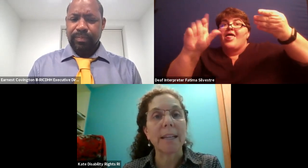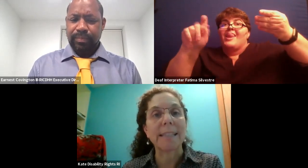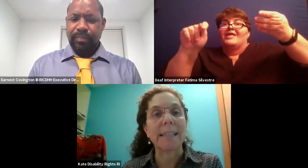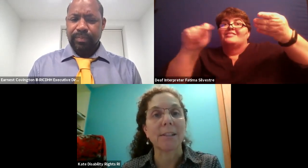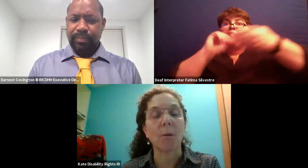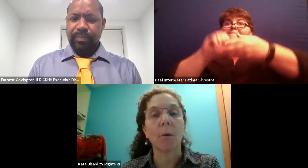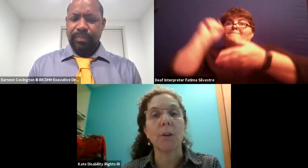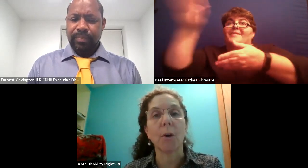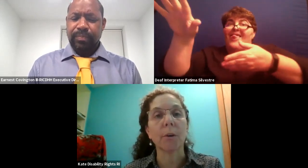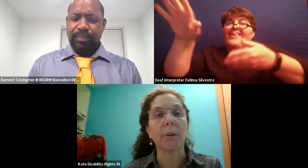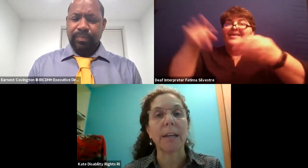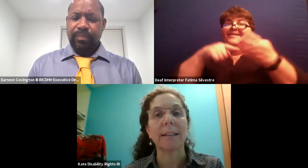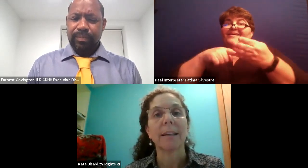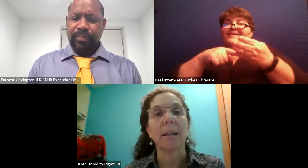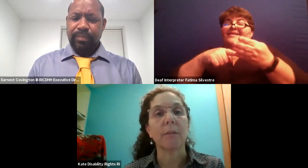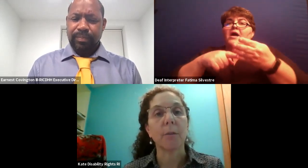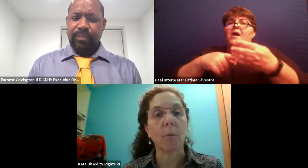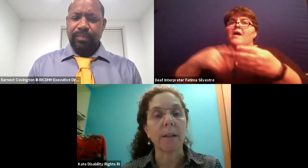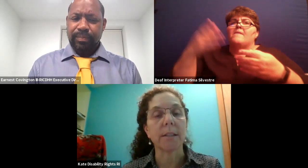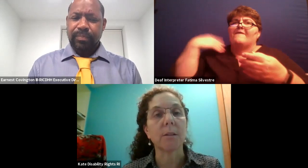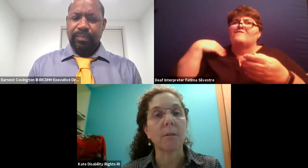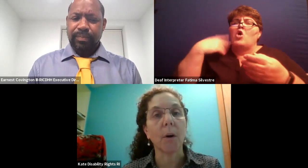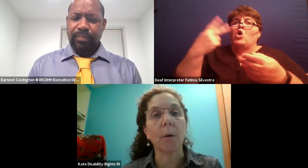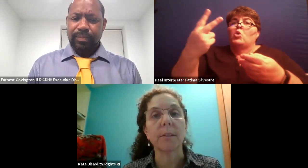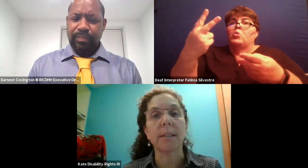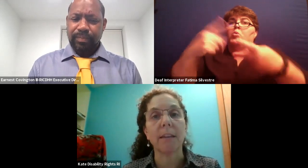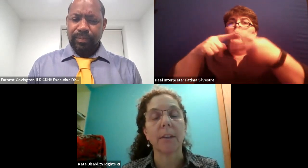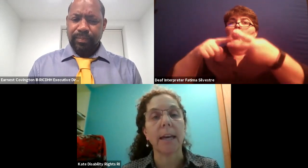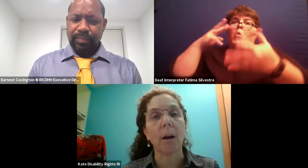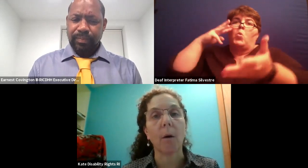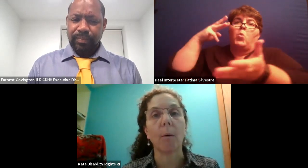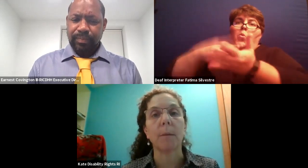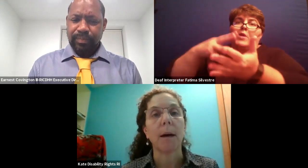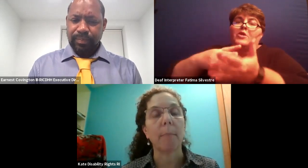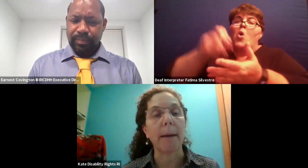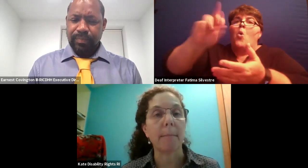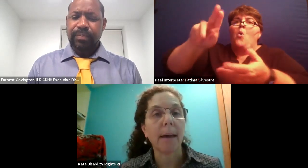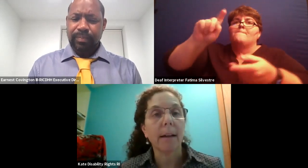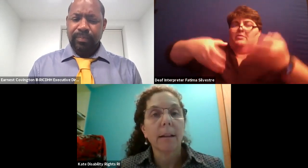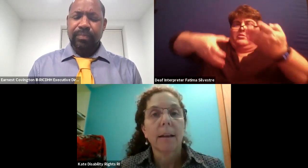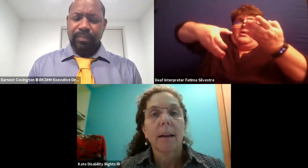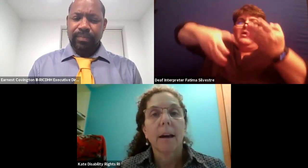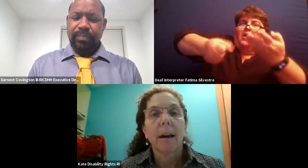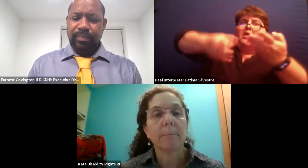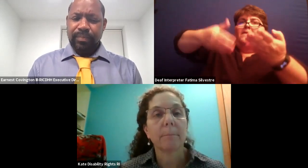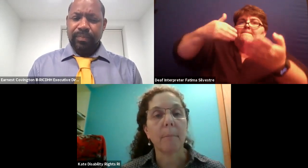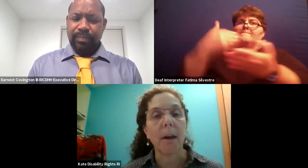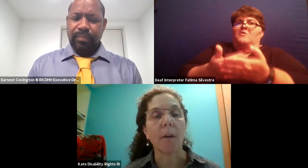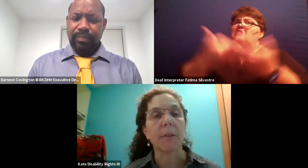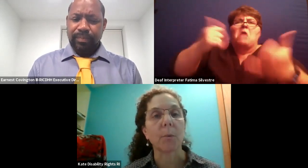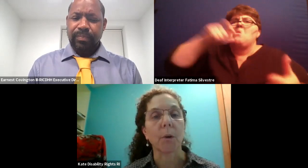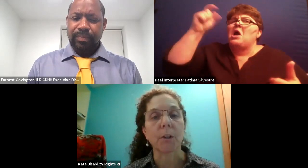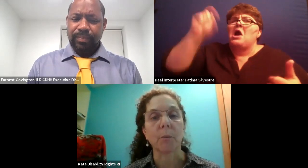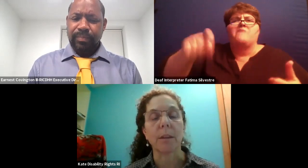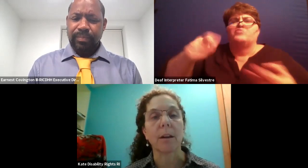2 witnesses or a notary if you wanted to vote safely at home by mail.